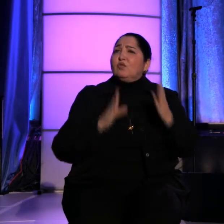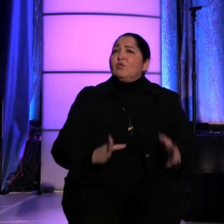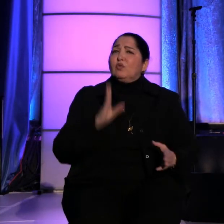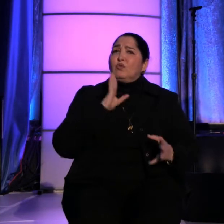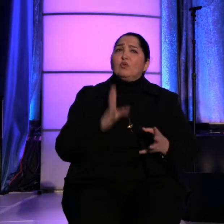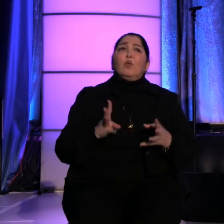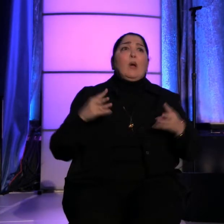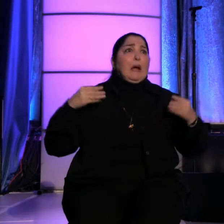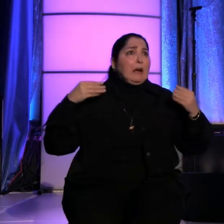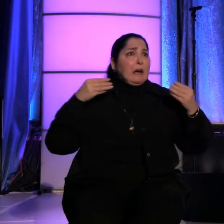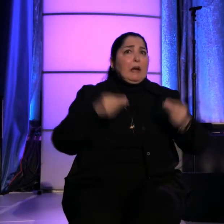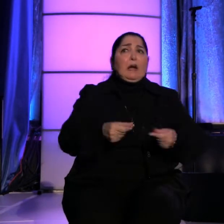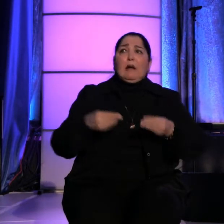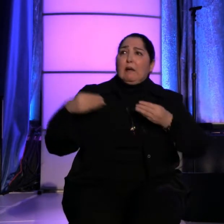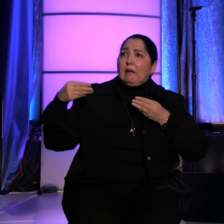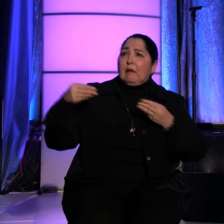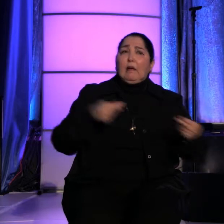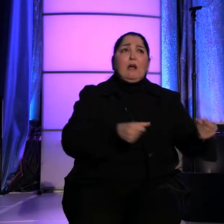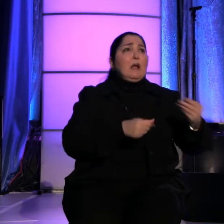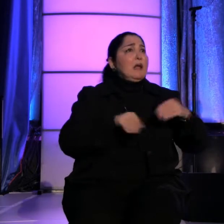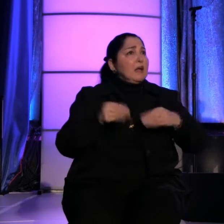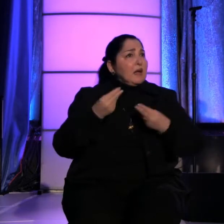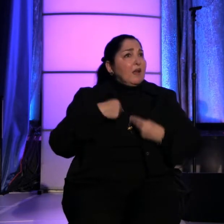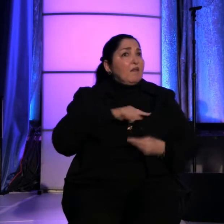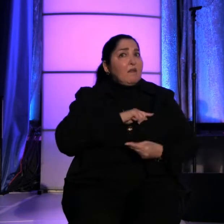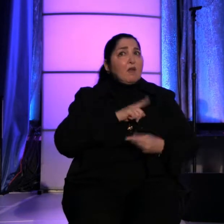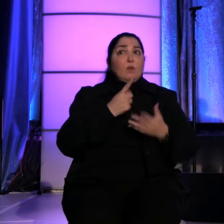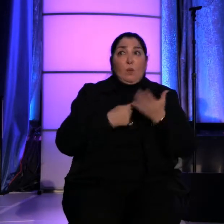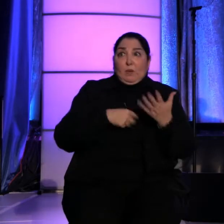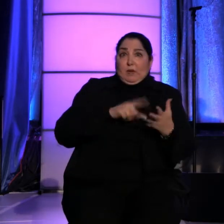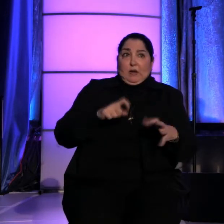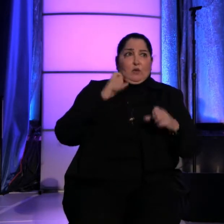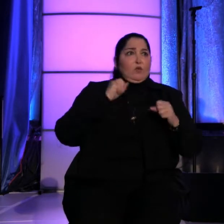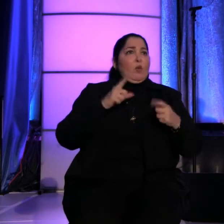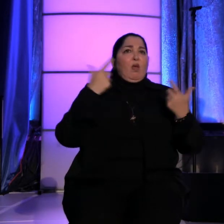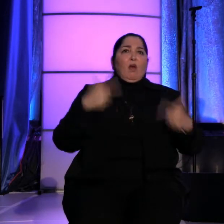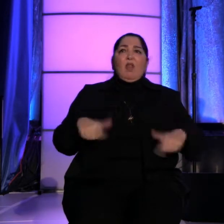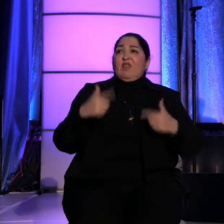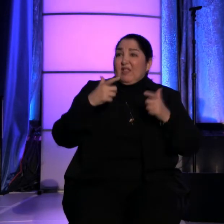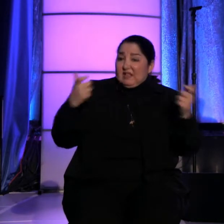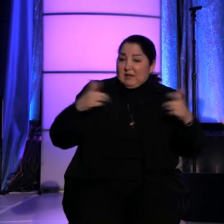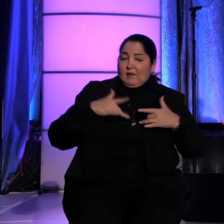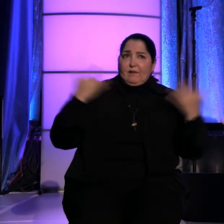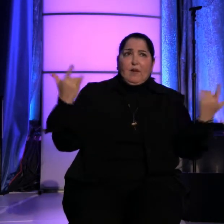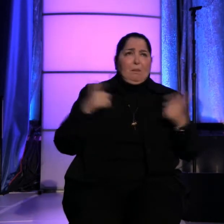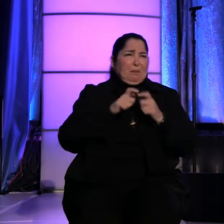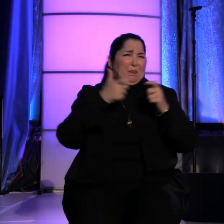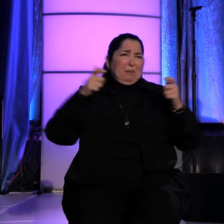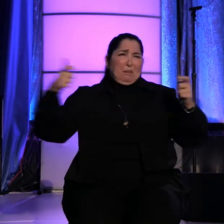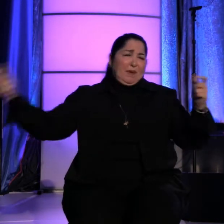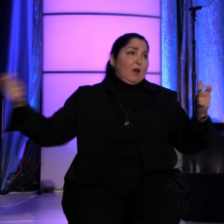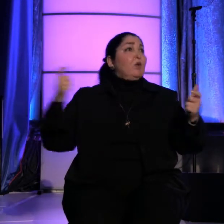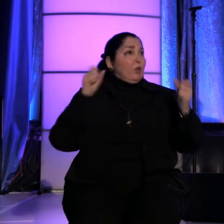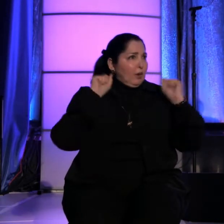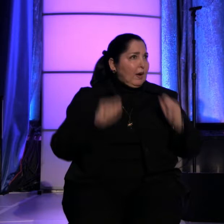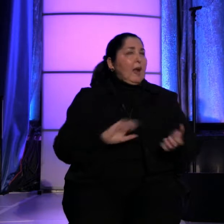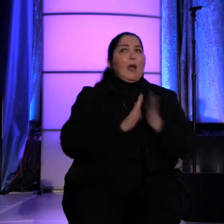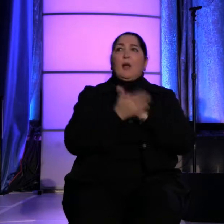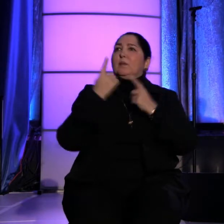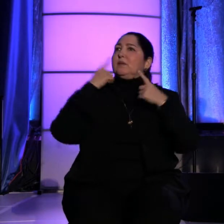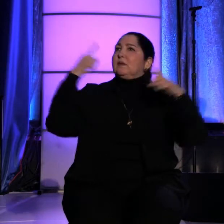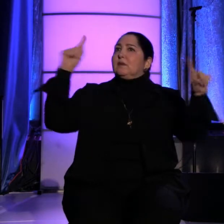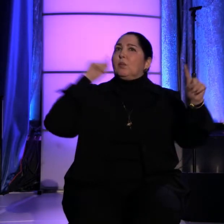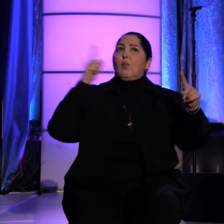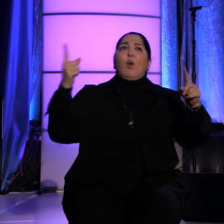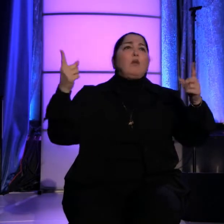critical resources we need to make an event this size so successful. I'm happy to report